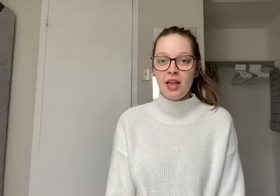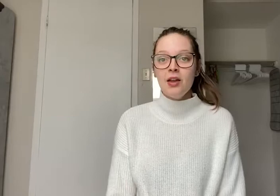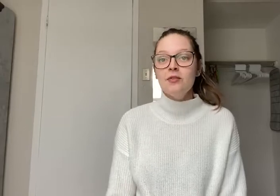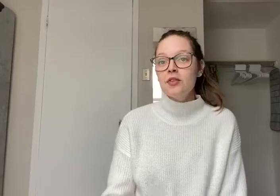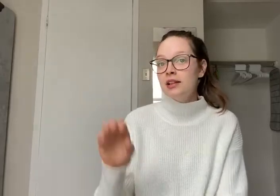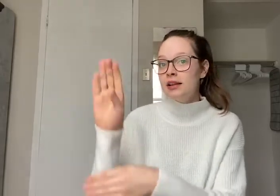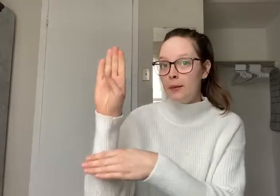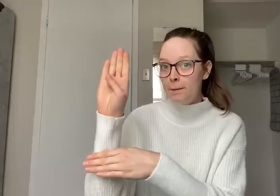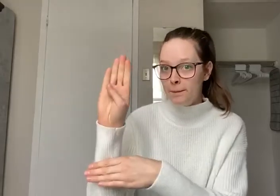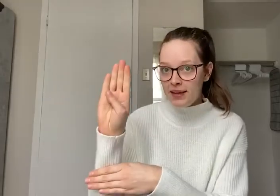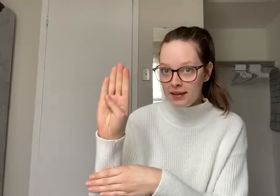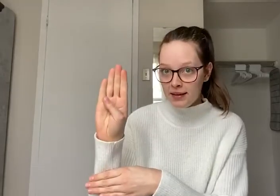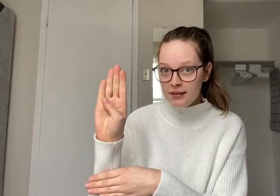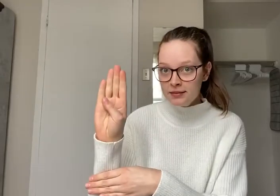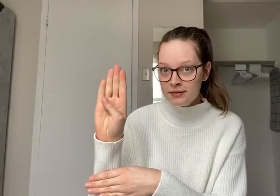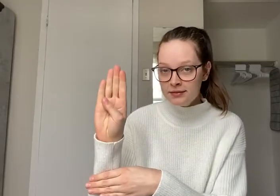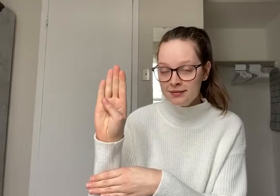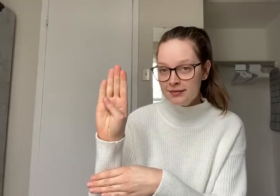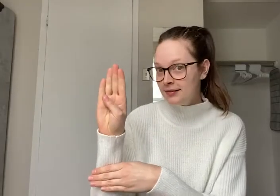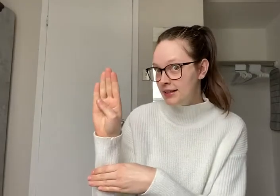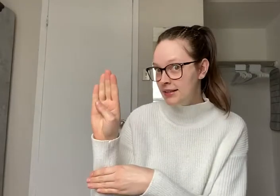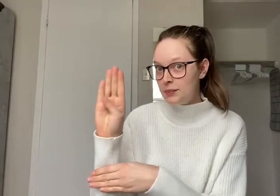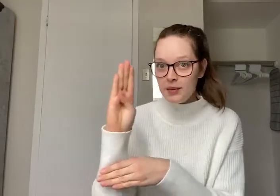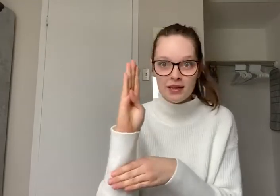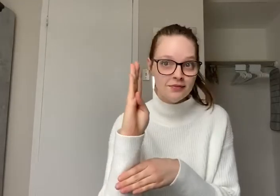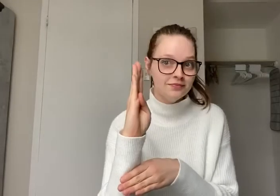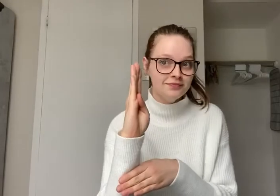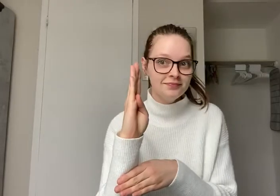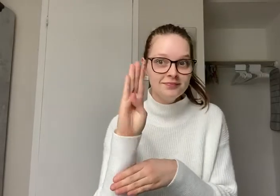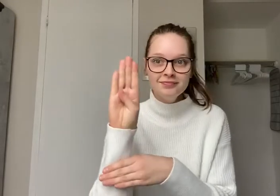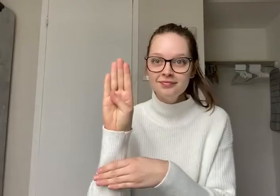For the letter B, this is B.